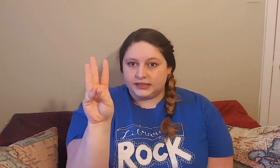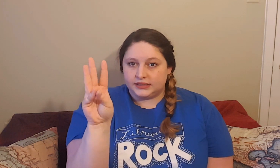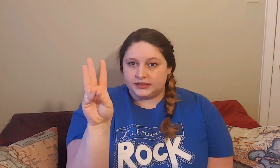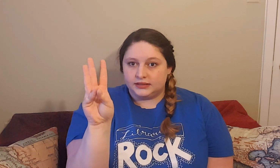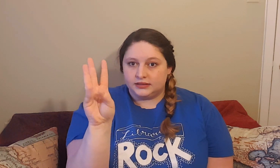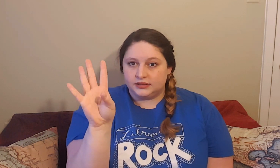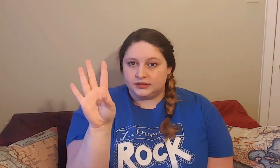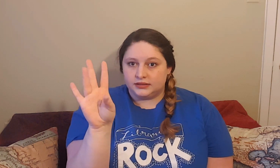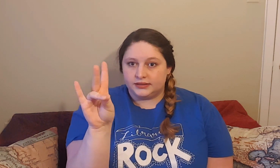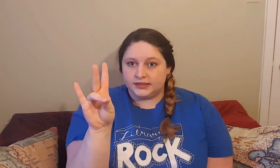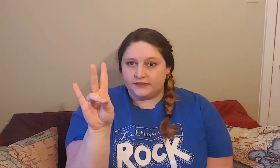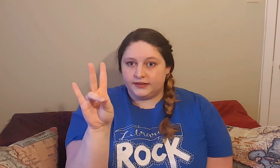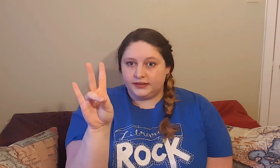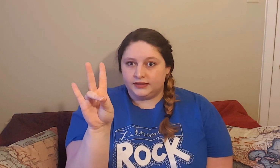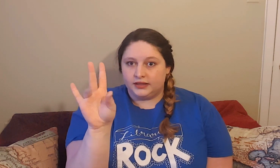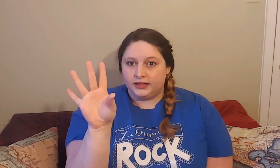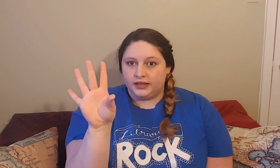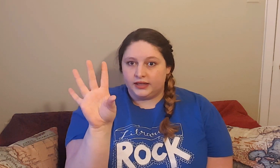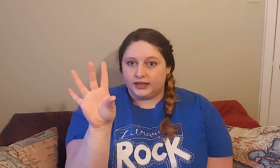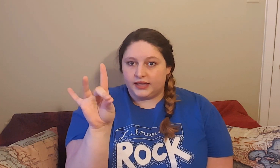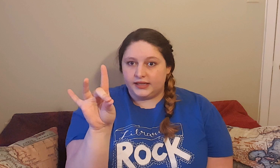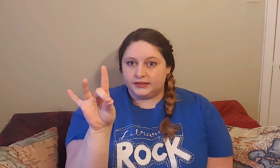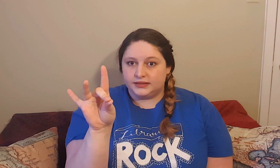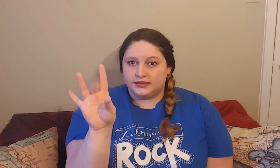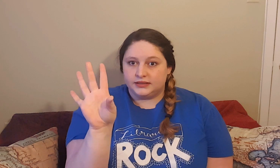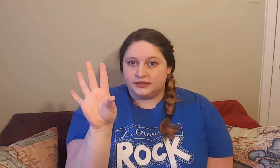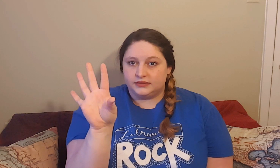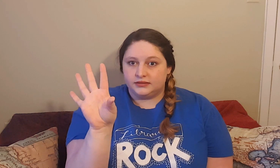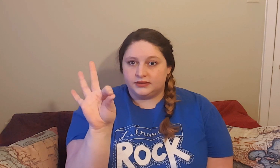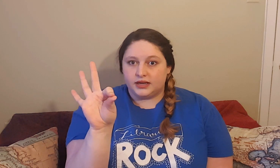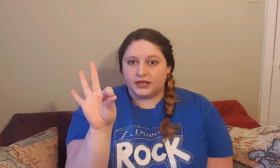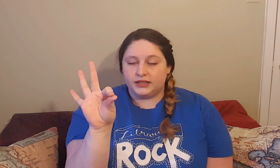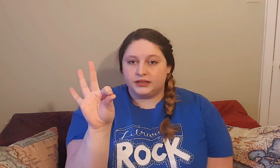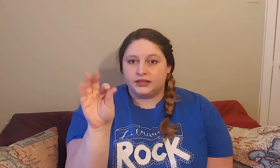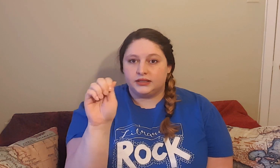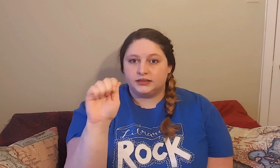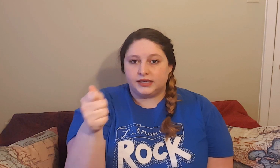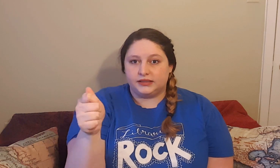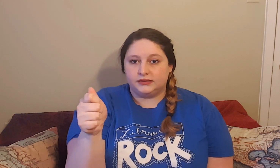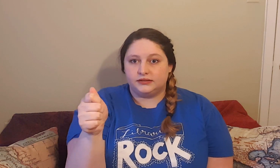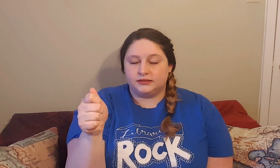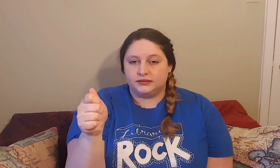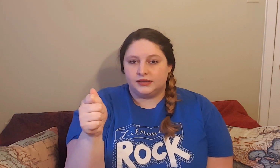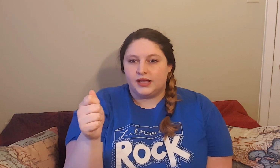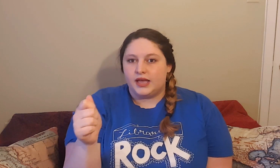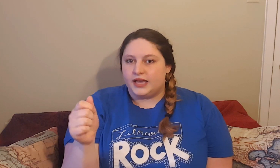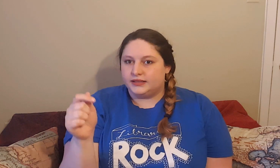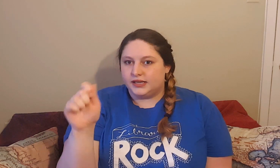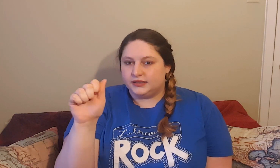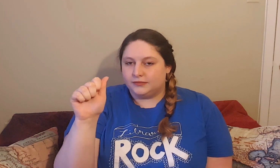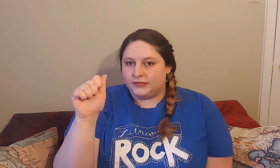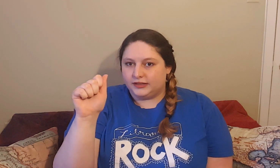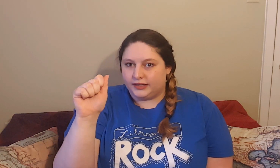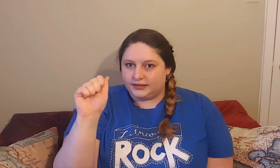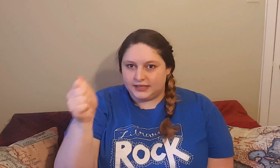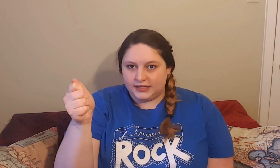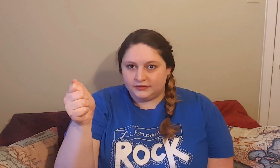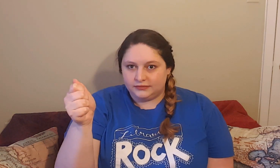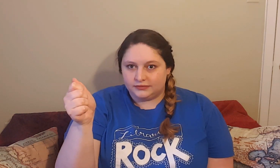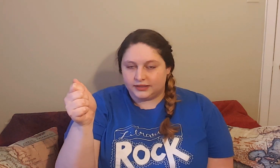6, 7, 8, 9, 10. And 10 can be like 10, like